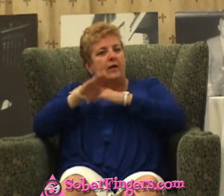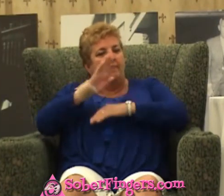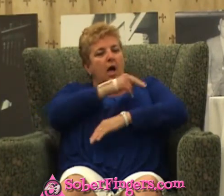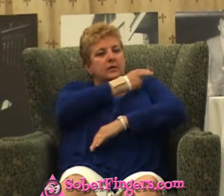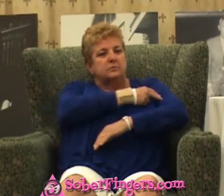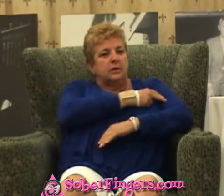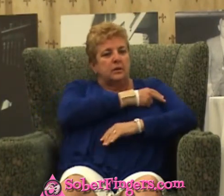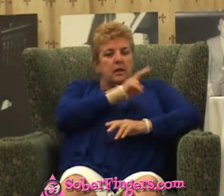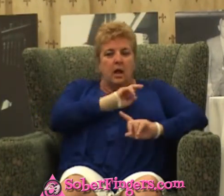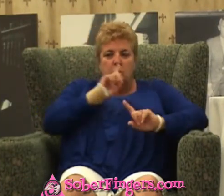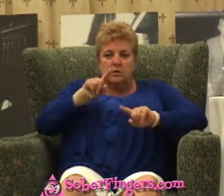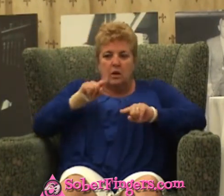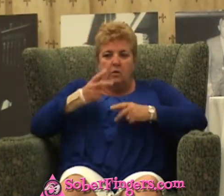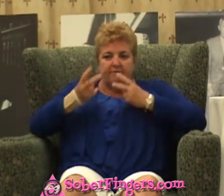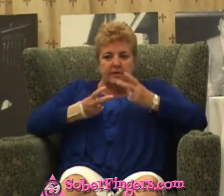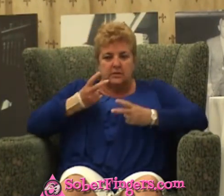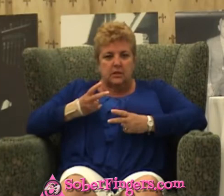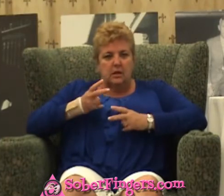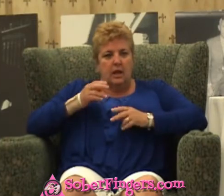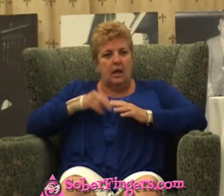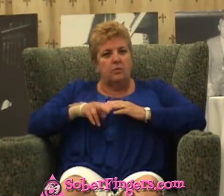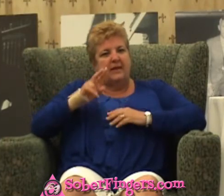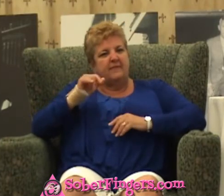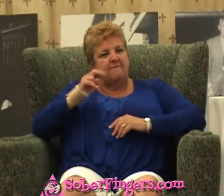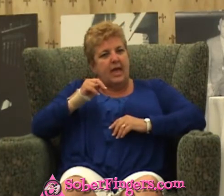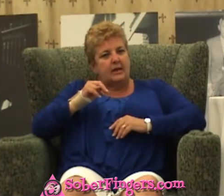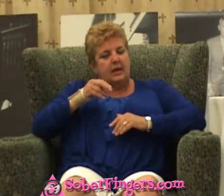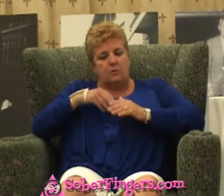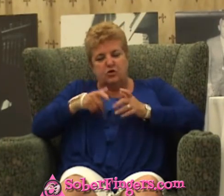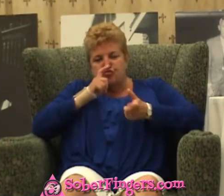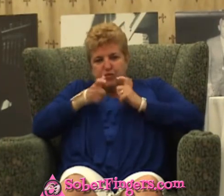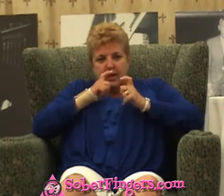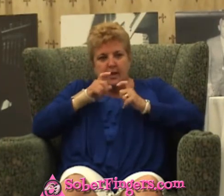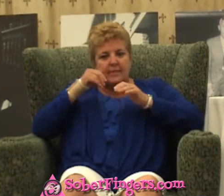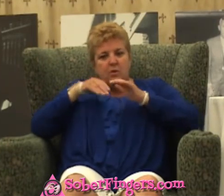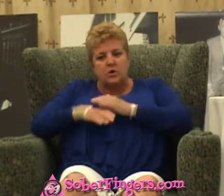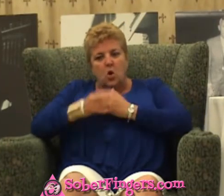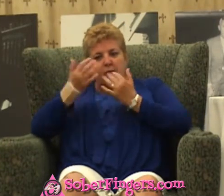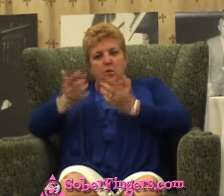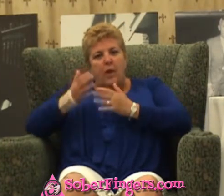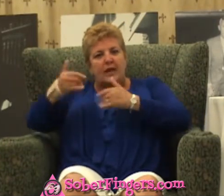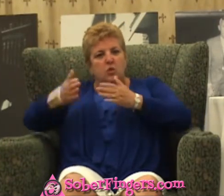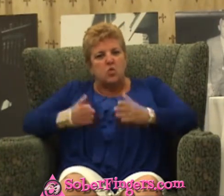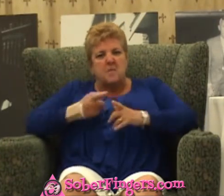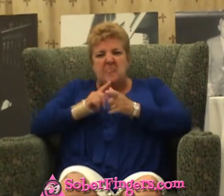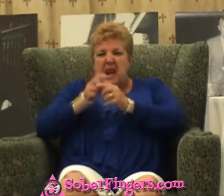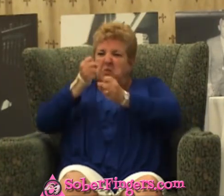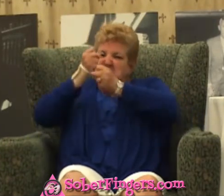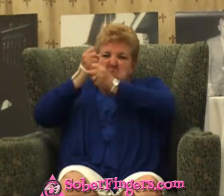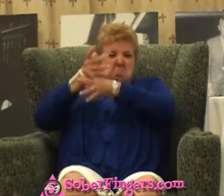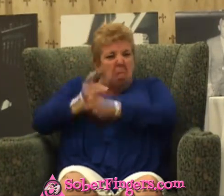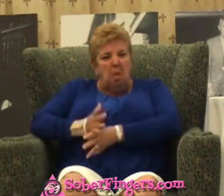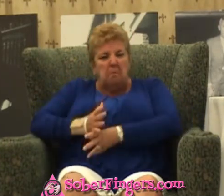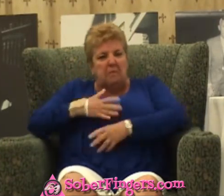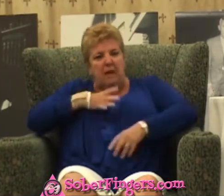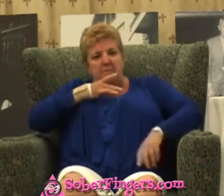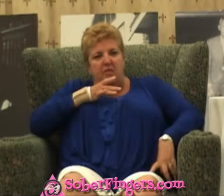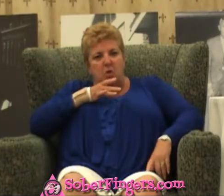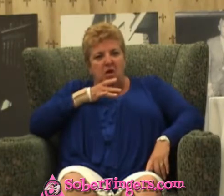I'd go out to the van in the parking lot, and I'd drink, and I'd go back into the waiting room, and I'd just rake my mother across the coals. And I'd talk to her in a way a daughter should never talk to her